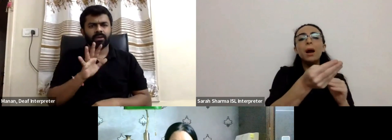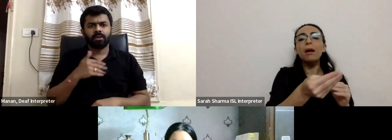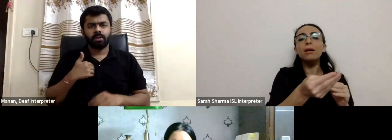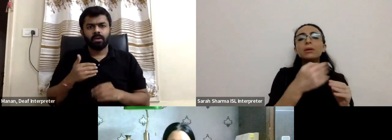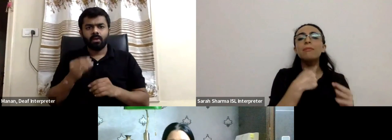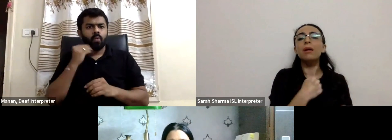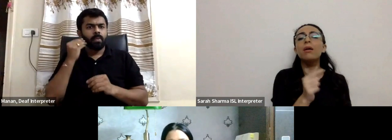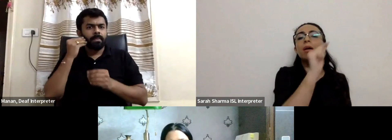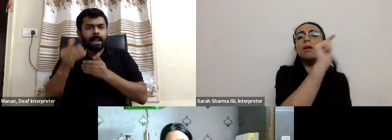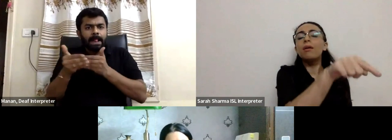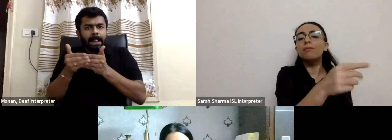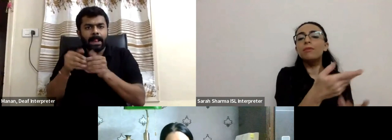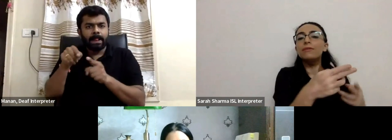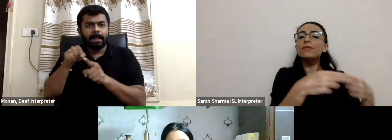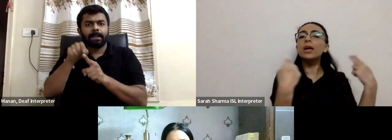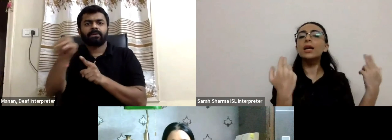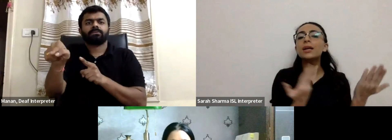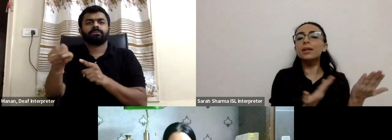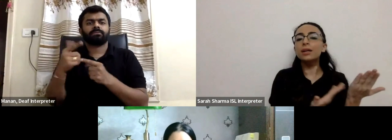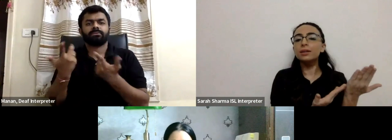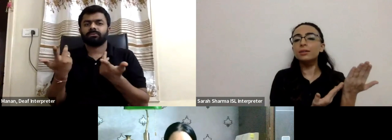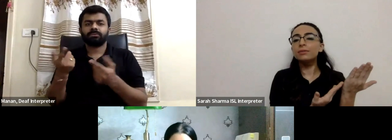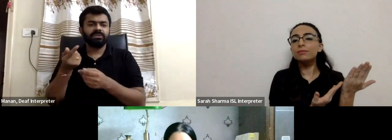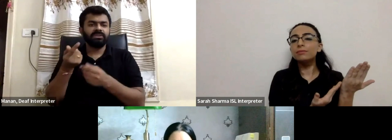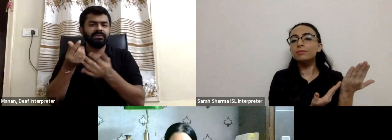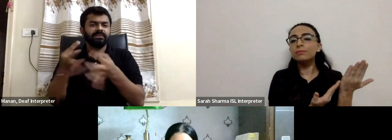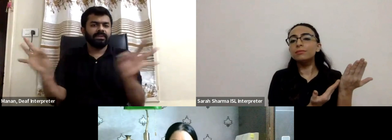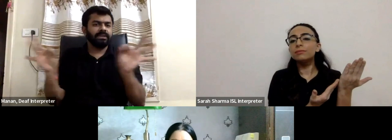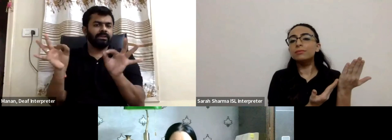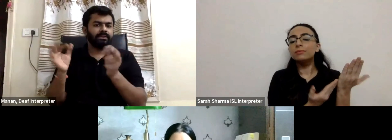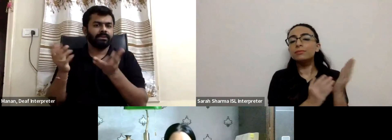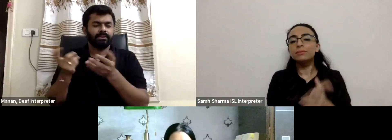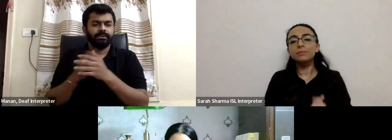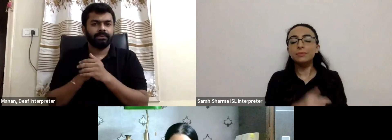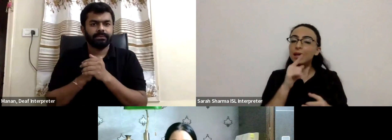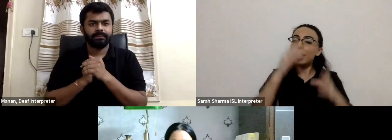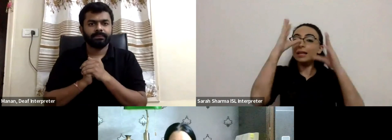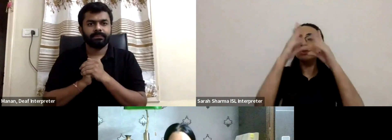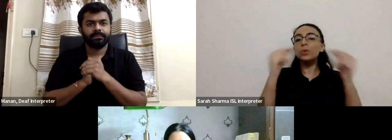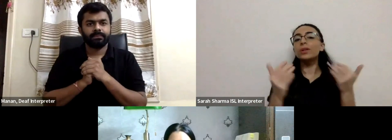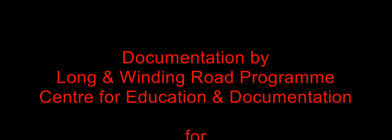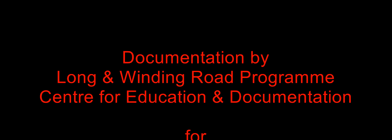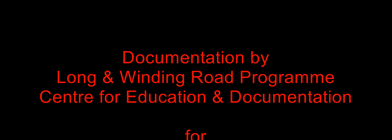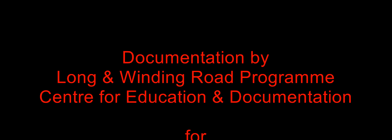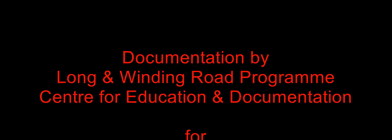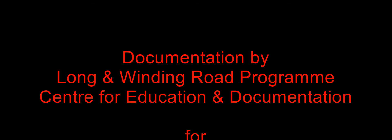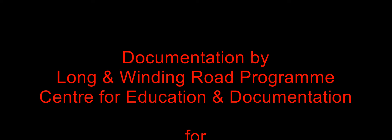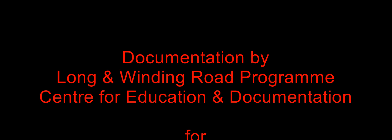simplest of solutions, and Mohalla Clinic is one such solution. Thank you.